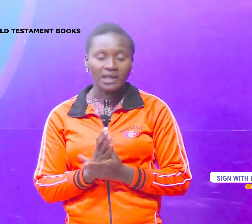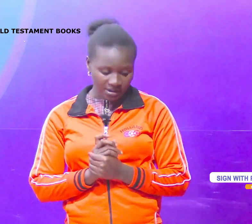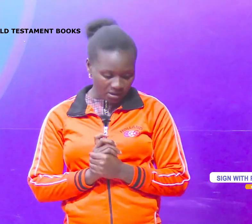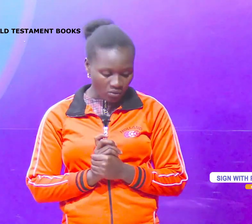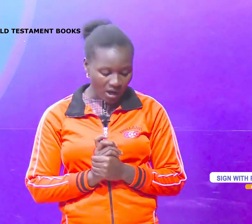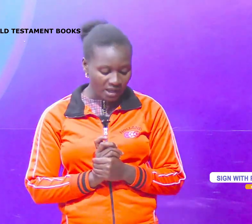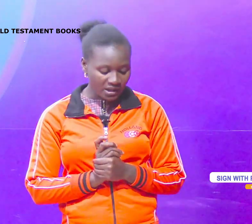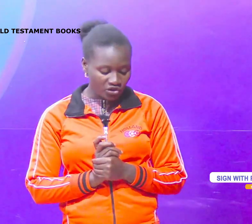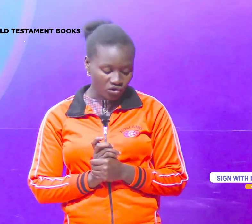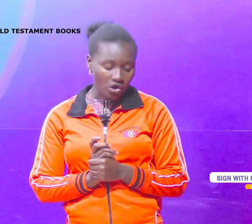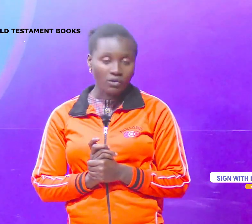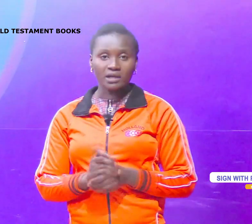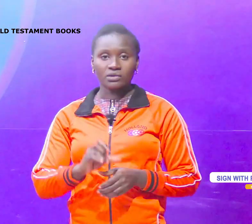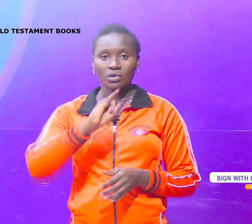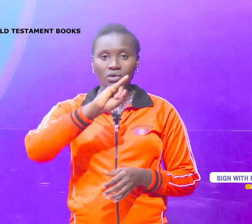the word Joel. So